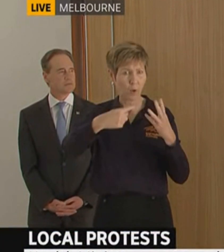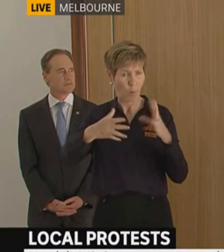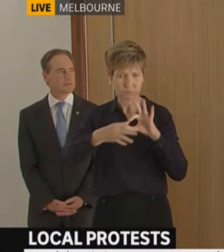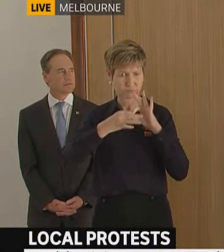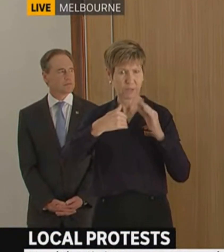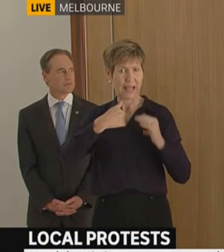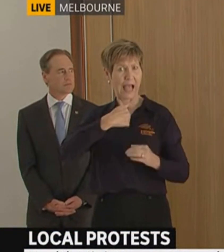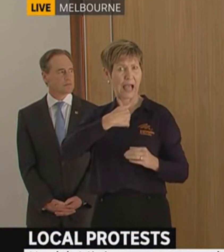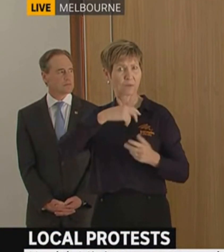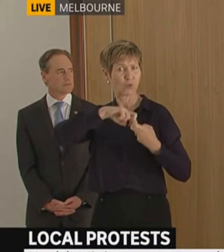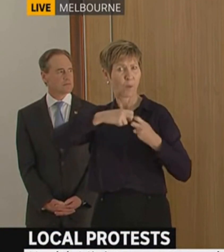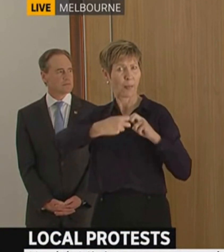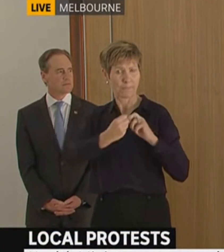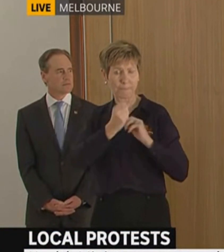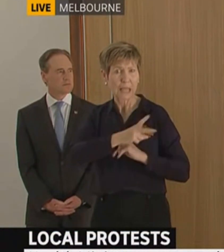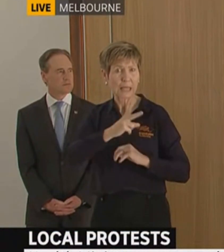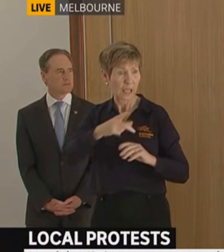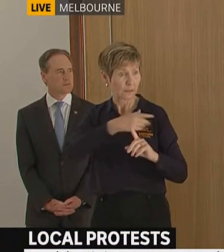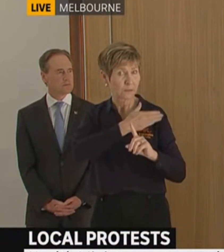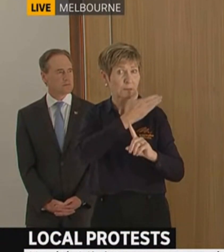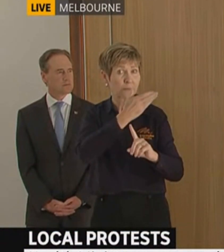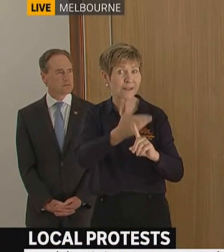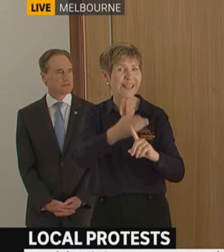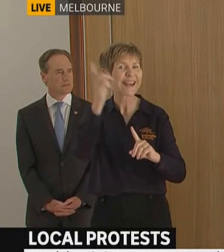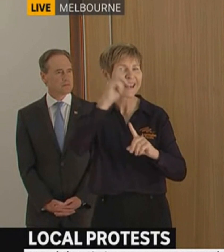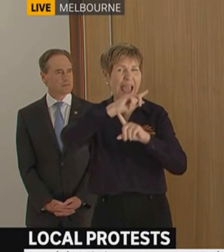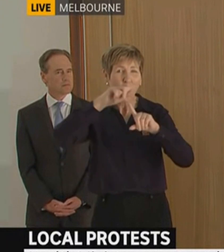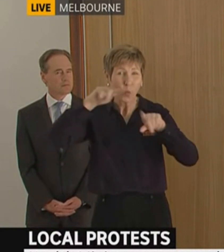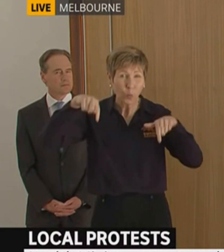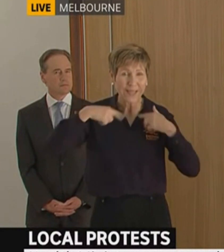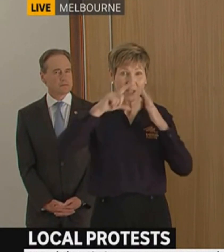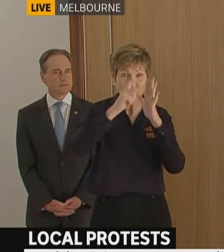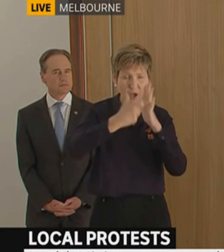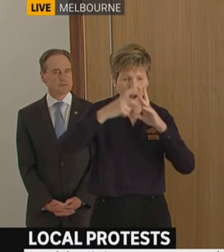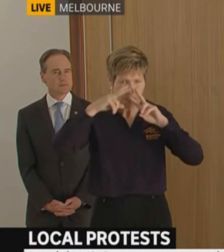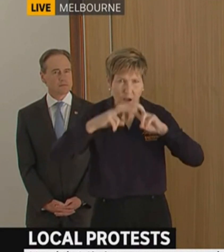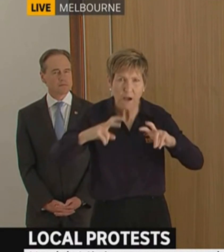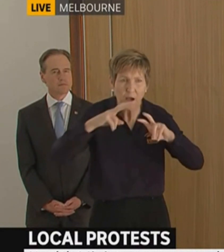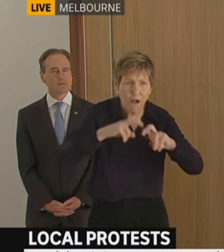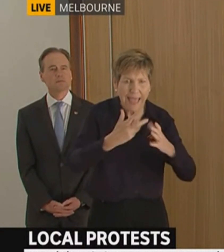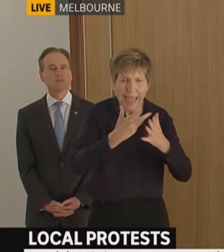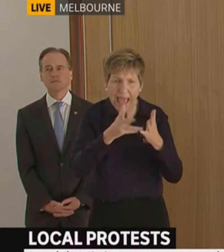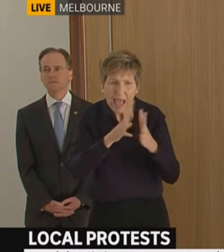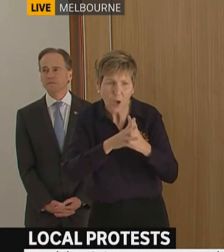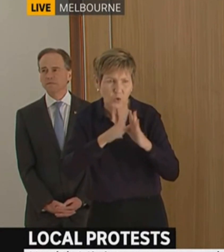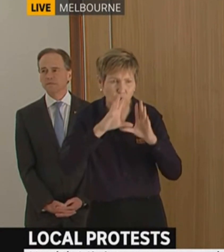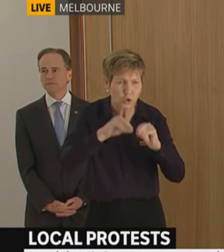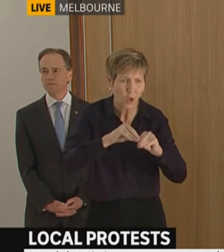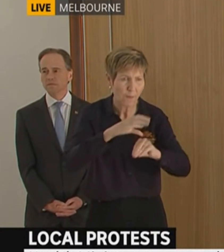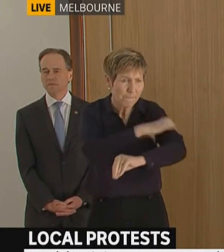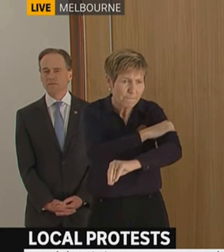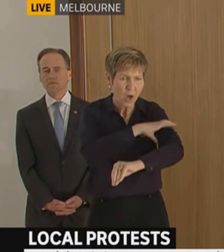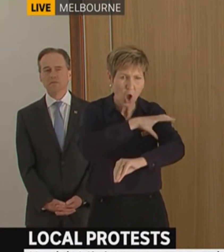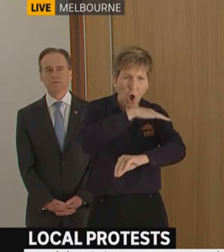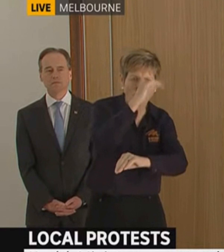forward, what we have seen is improvements in prevention, diagnosis, care for each and every Australian,